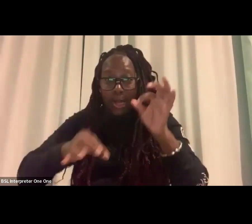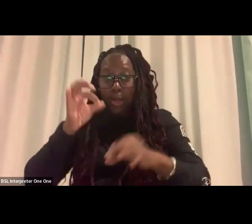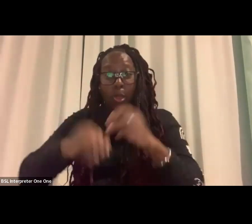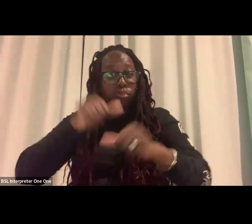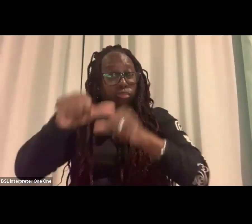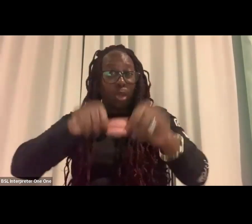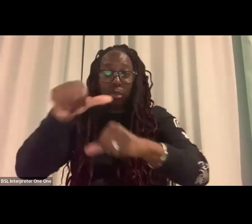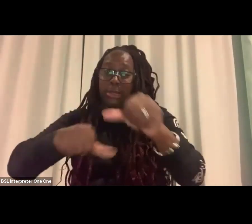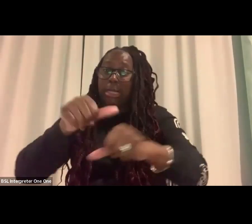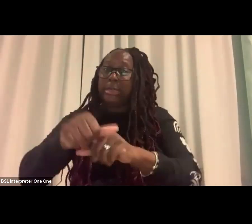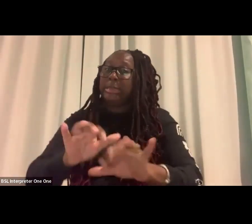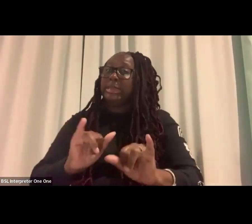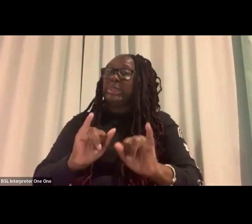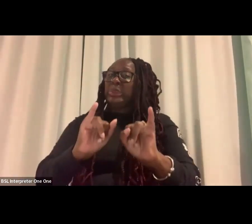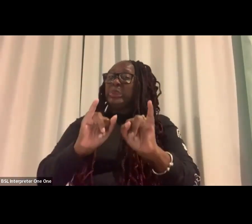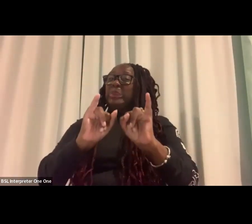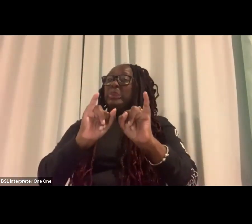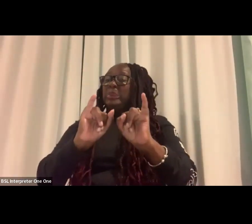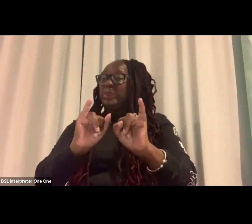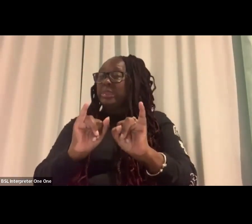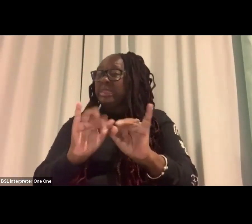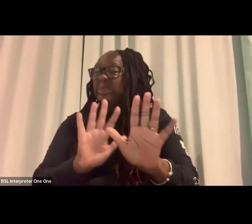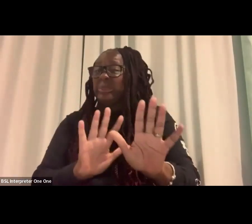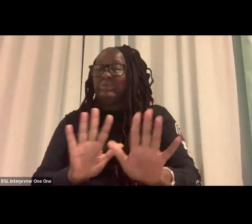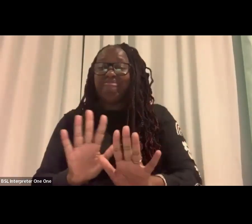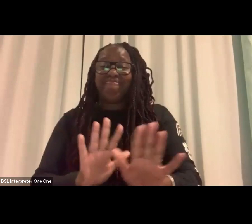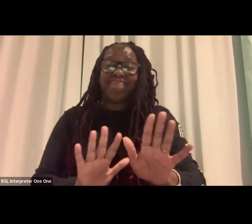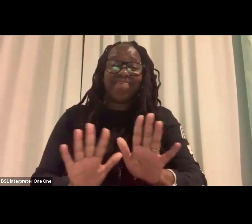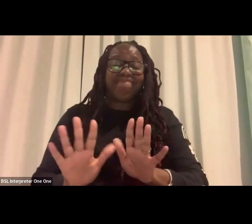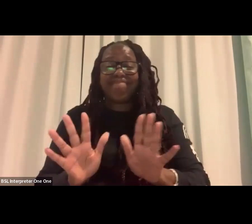process was at the end not